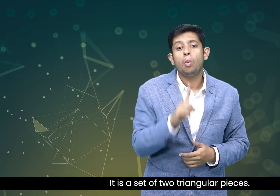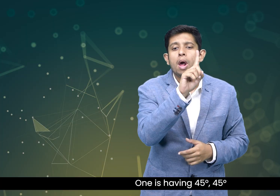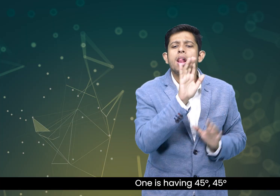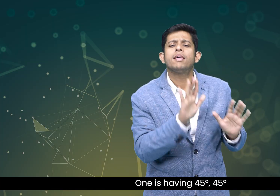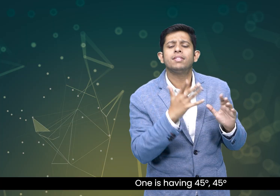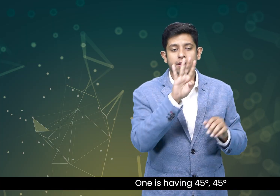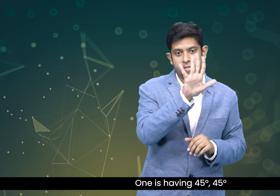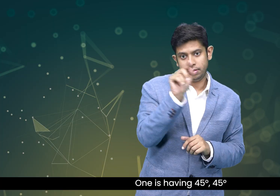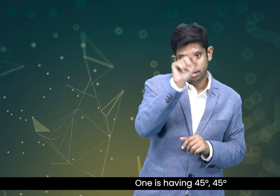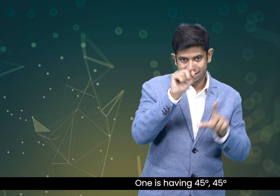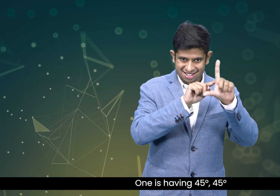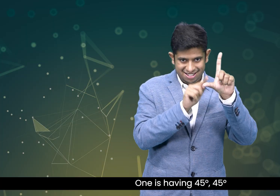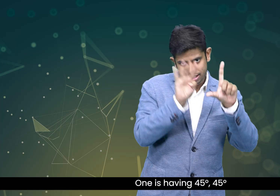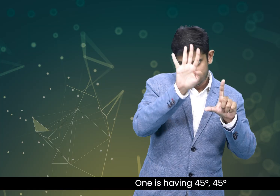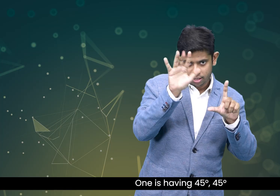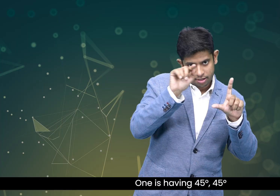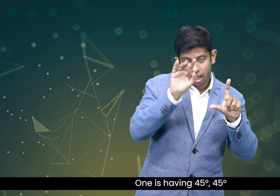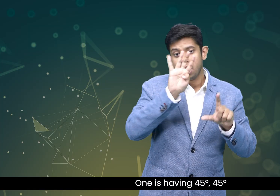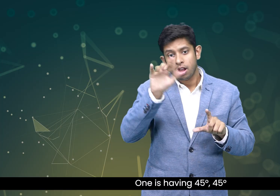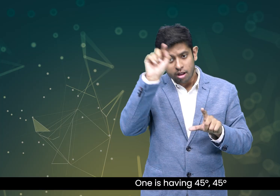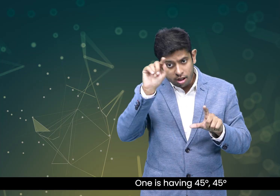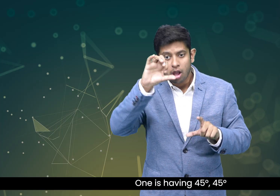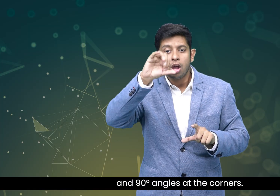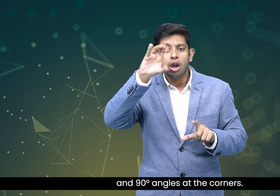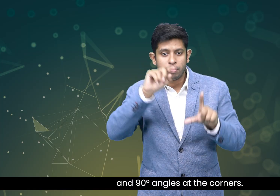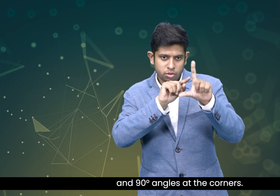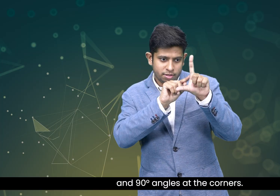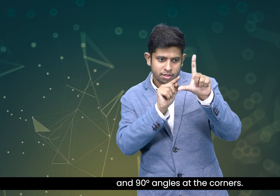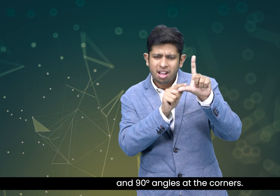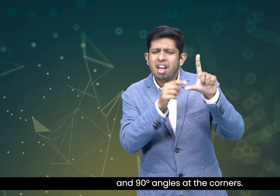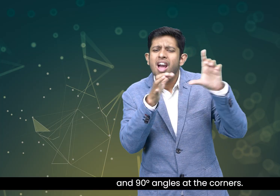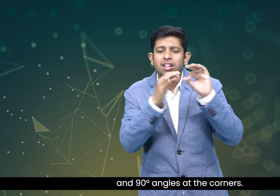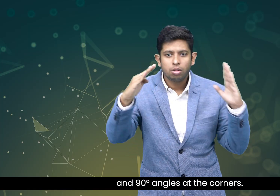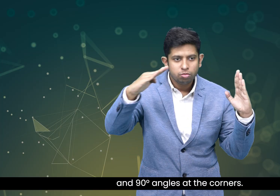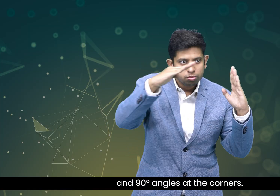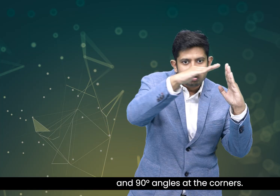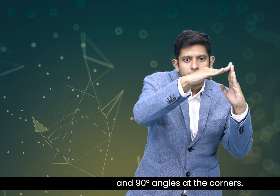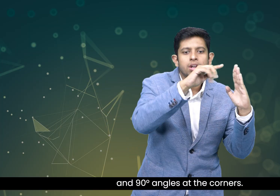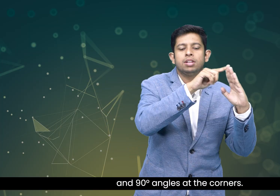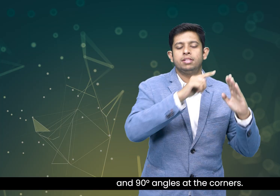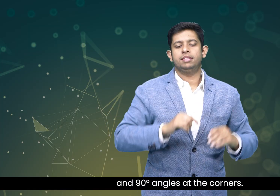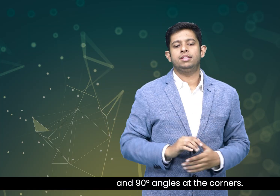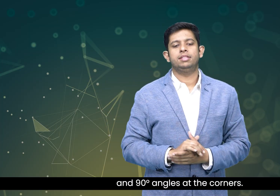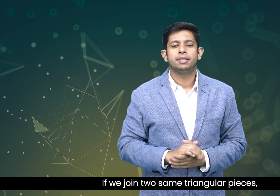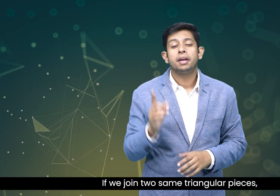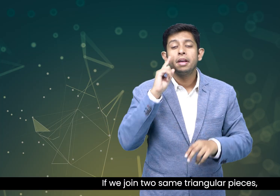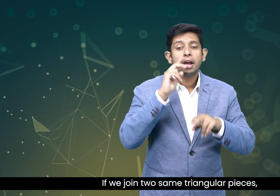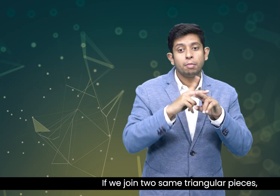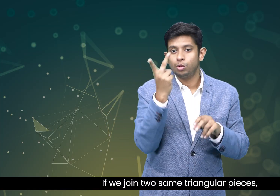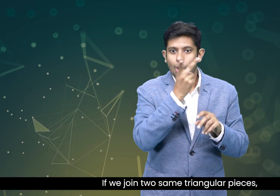One is having 45 degrees, 45 degrees and 90 degrees angles at the corners. If we join two